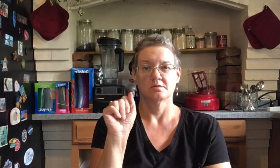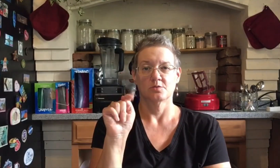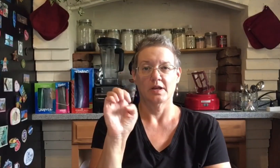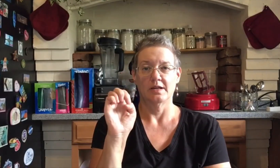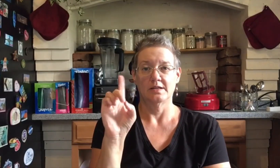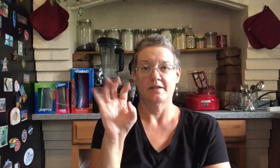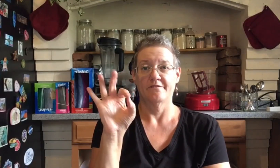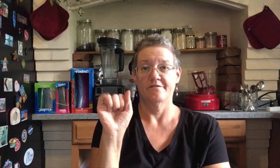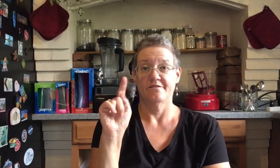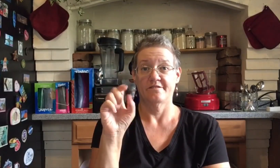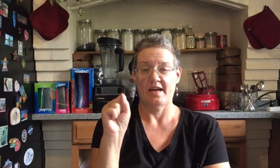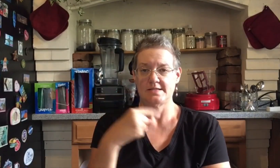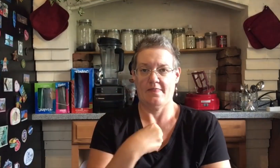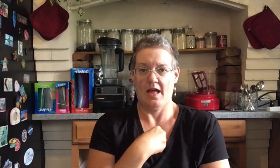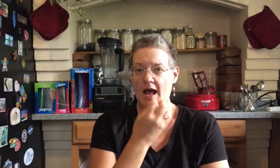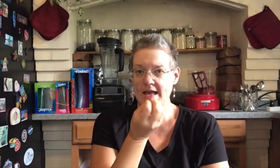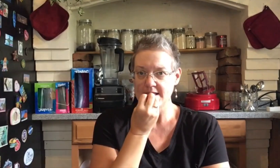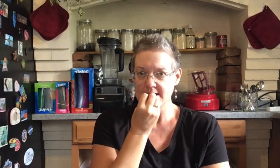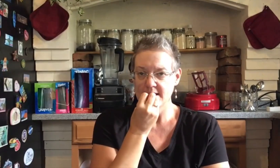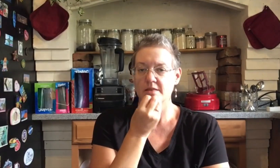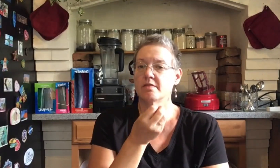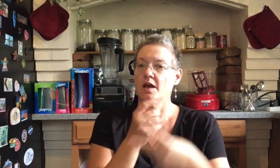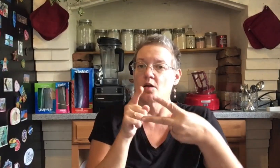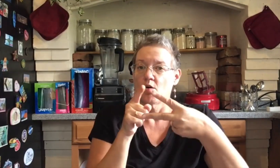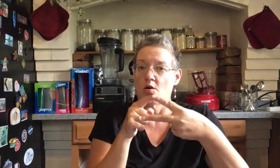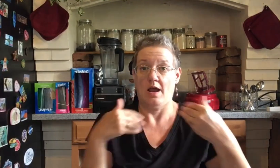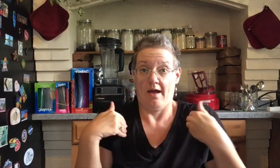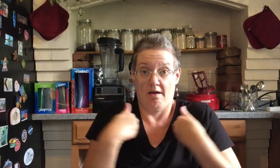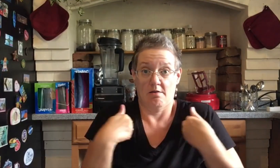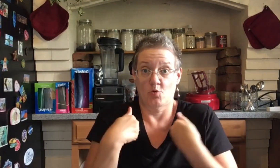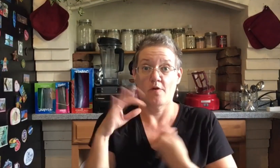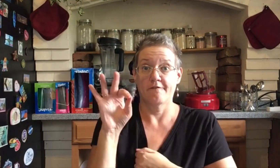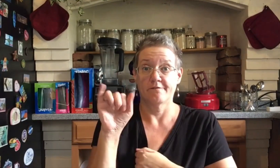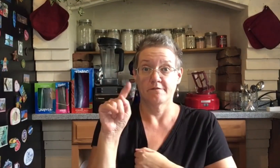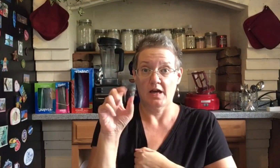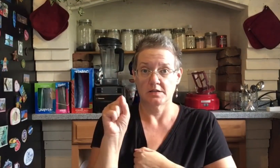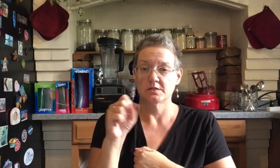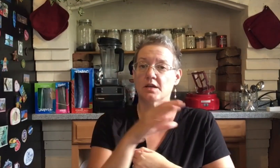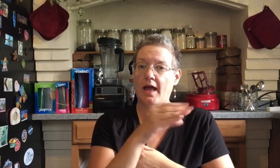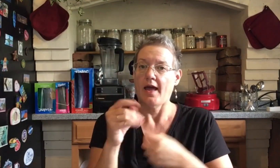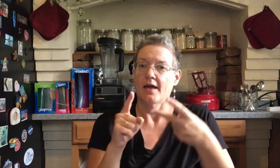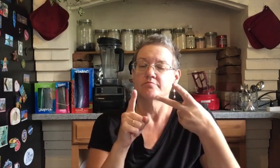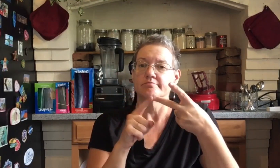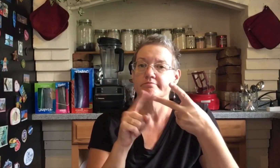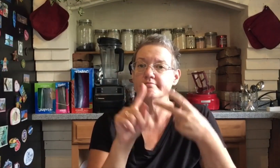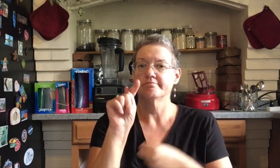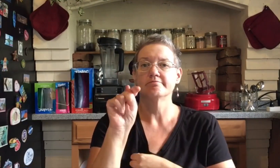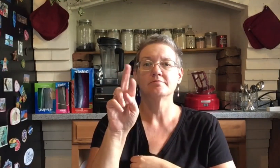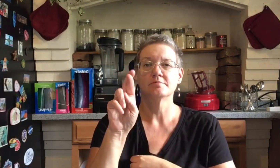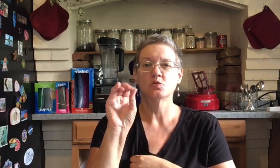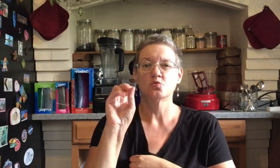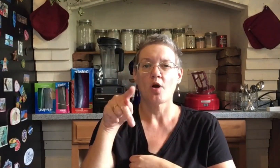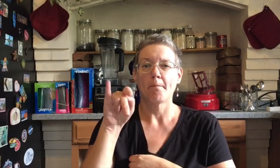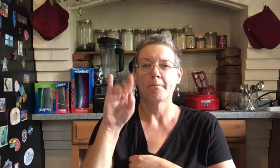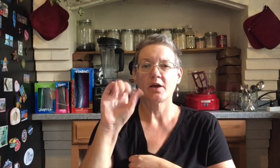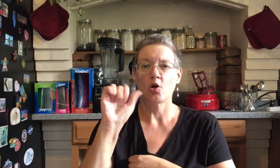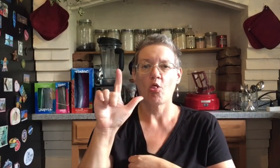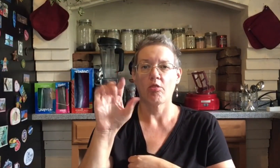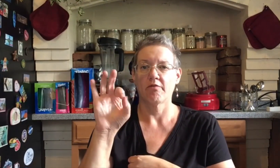Let me show you saturated fats that I eat. I eat animal fats and I eat tropical